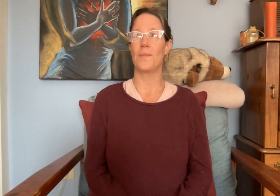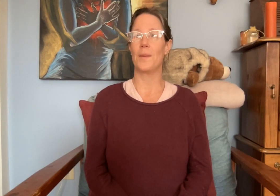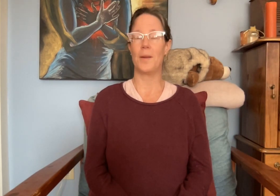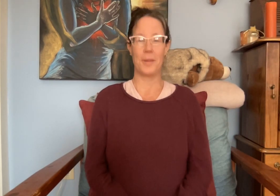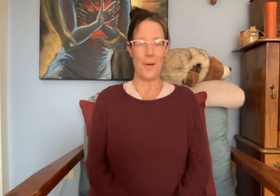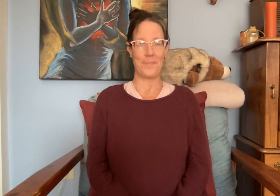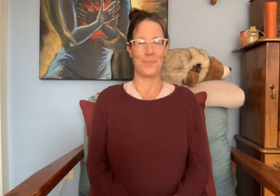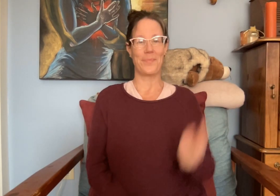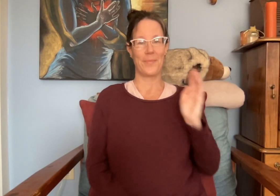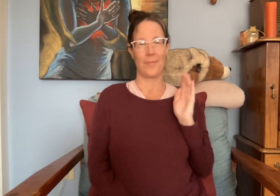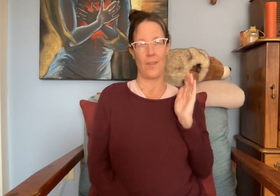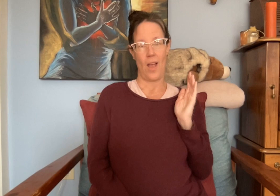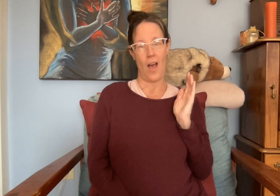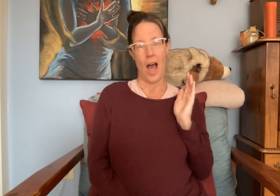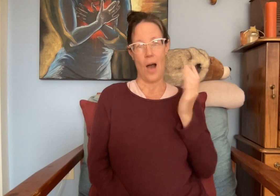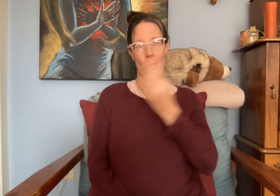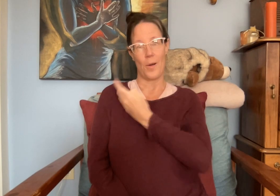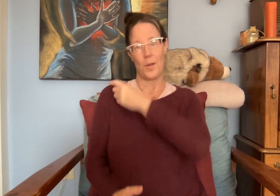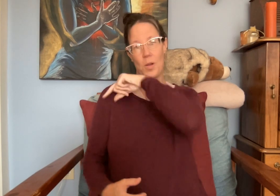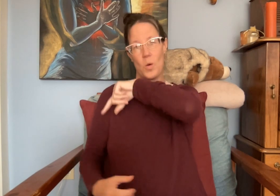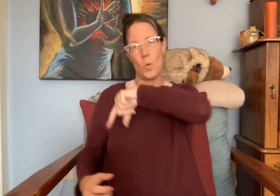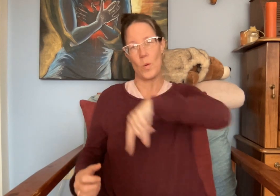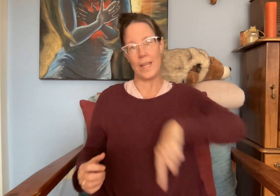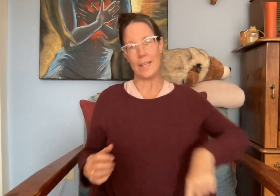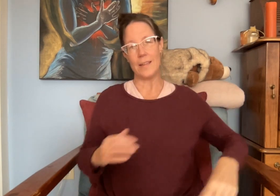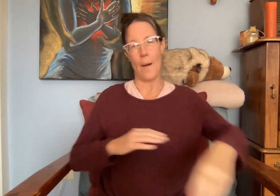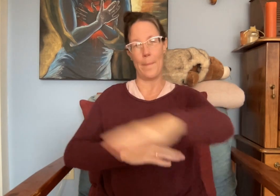So here we go. Our